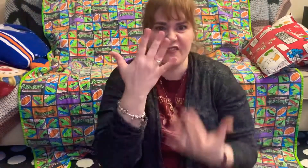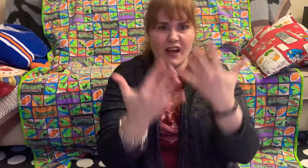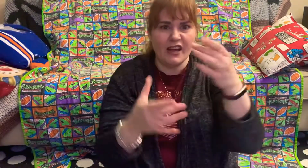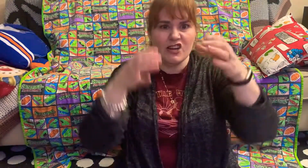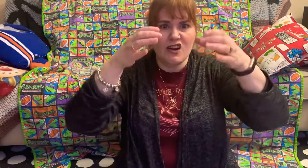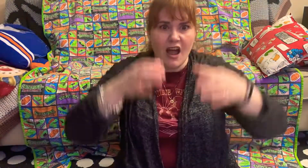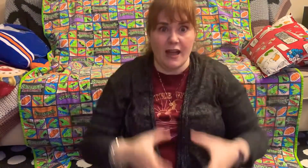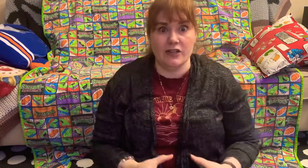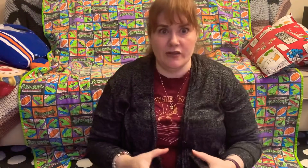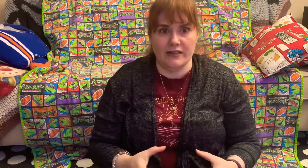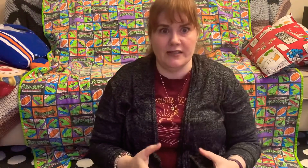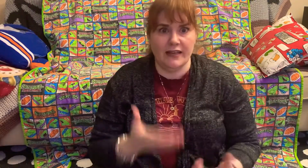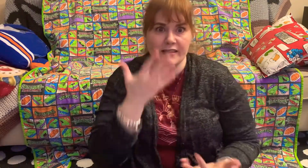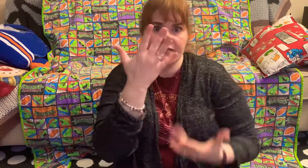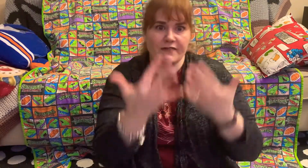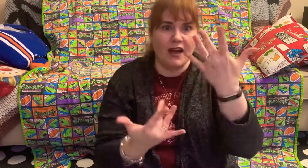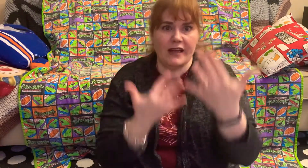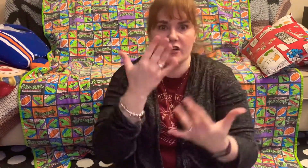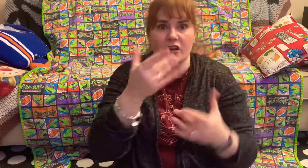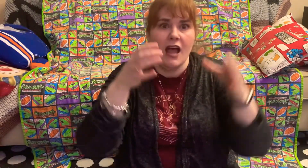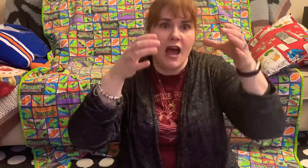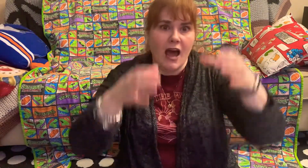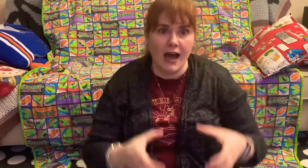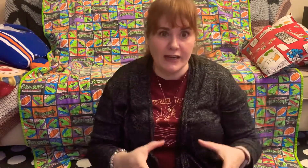Fire hydrant. It's a fire hydrant.